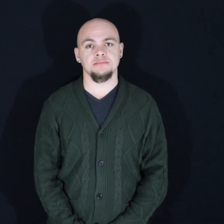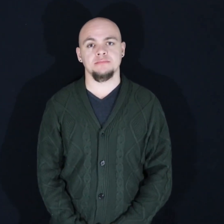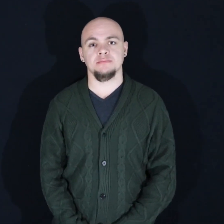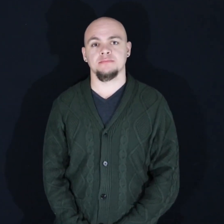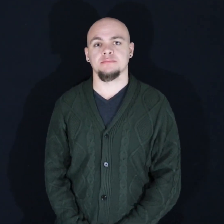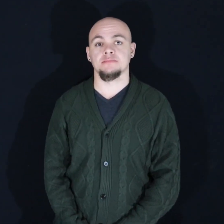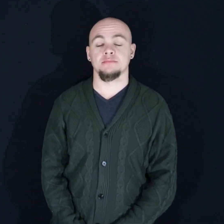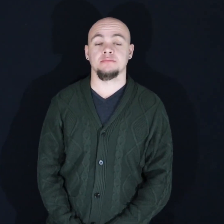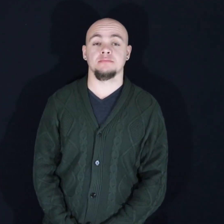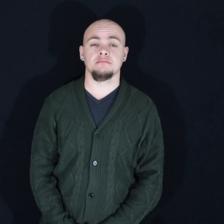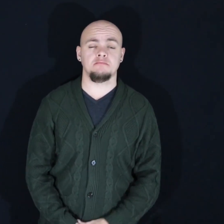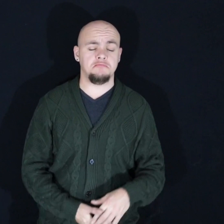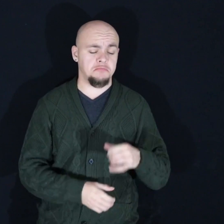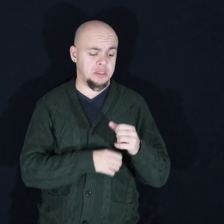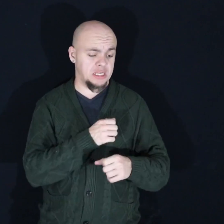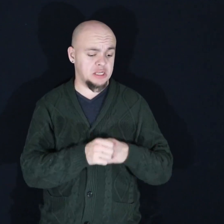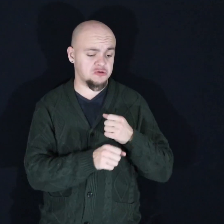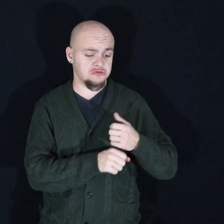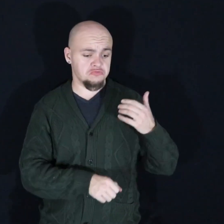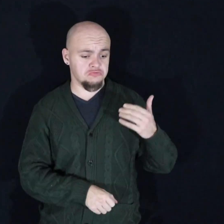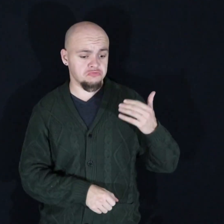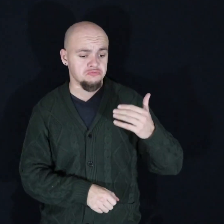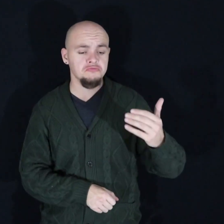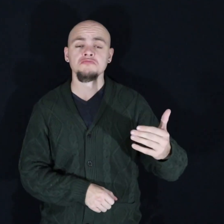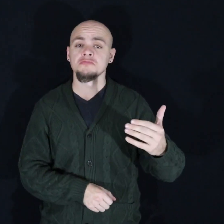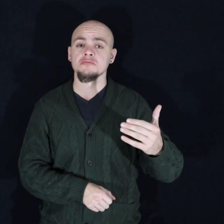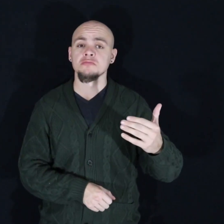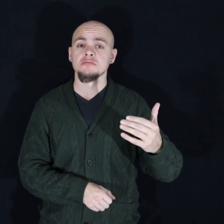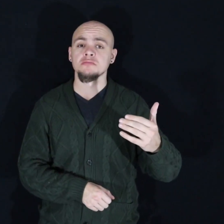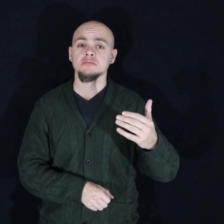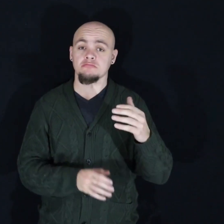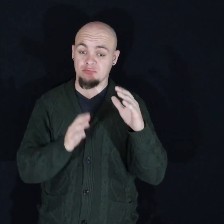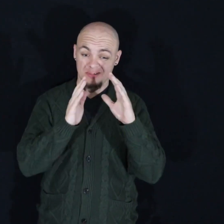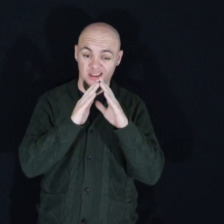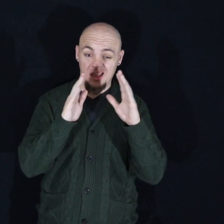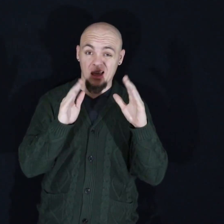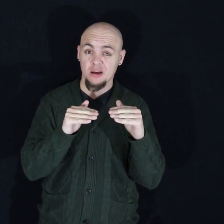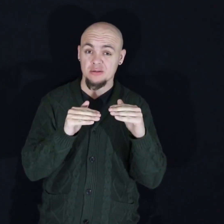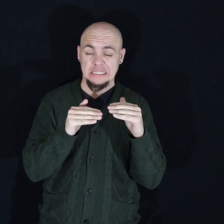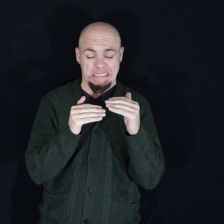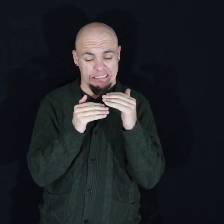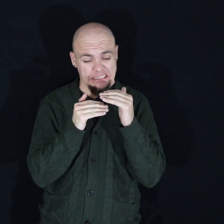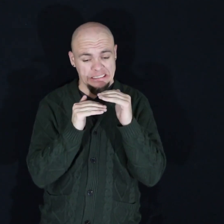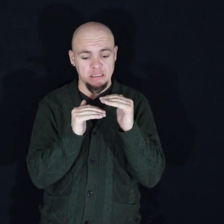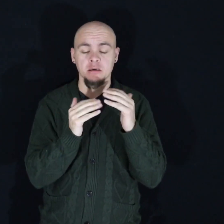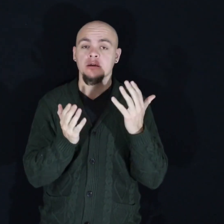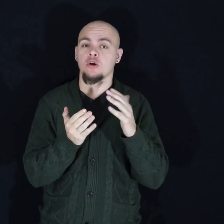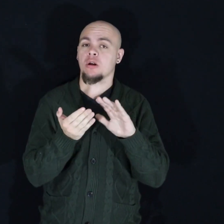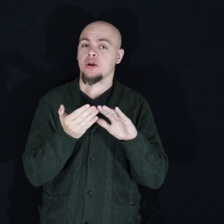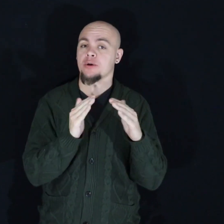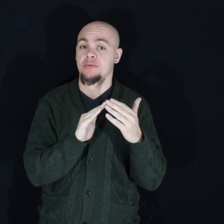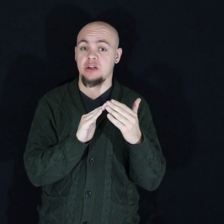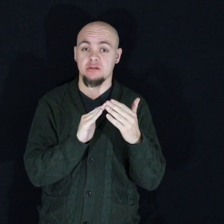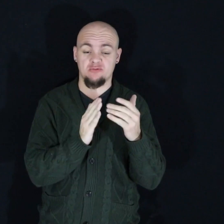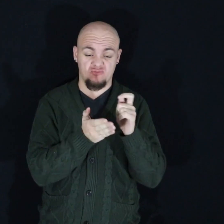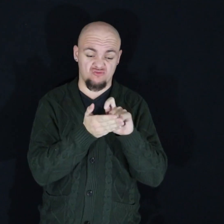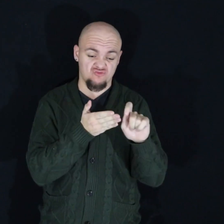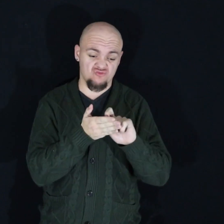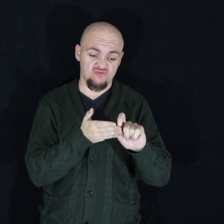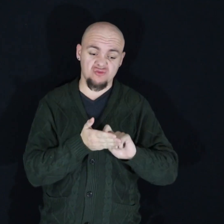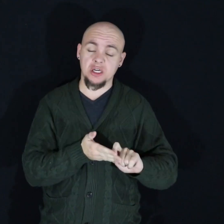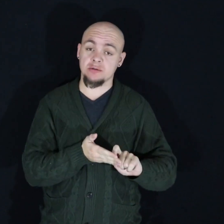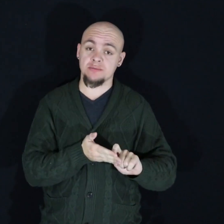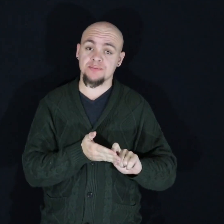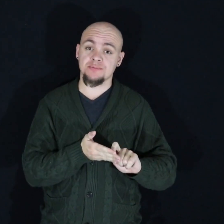For years, many have written about the housing shortage in our community. And for years, except for the occasional